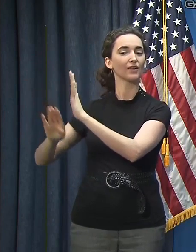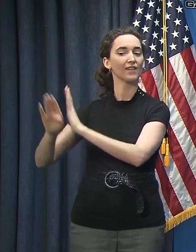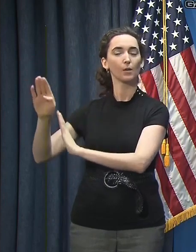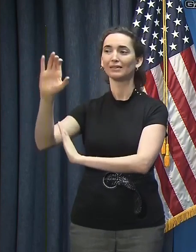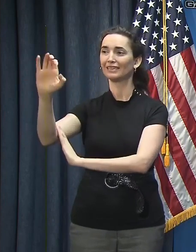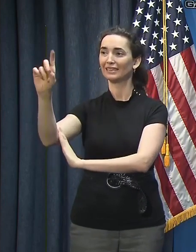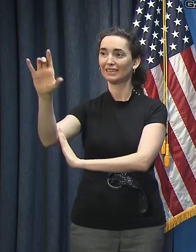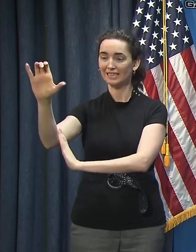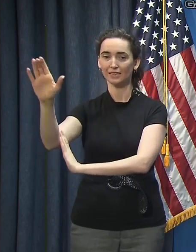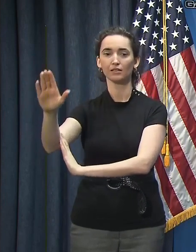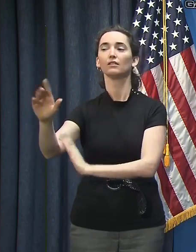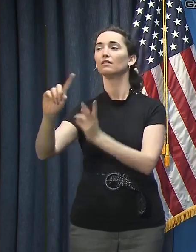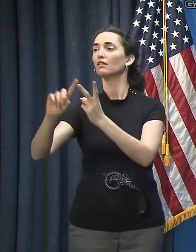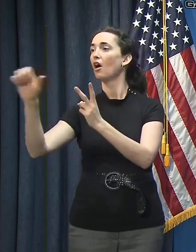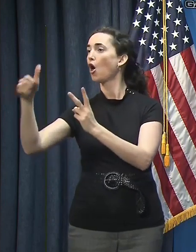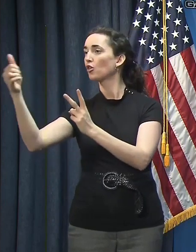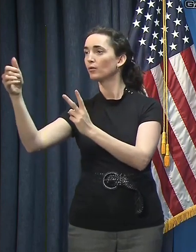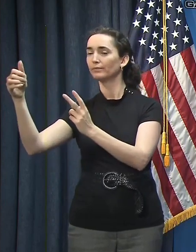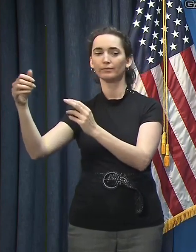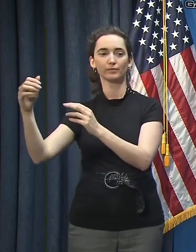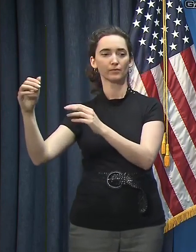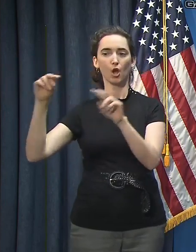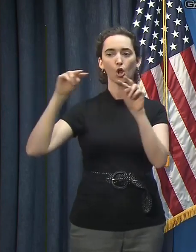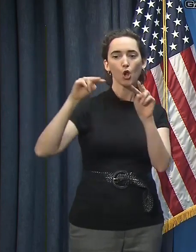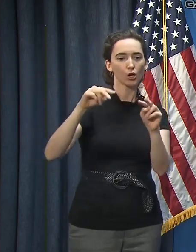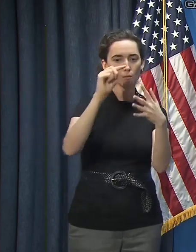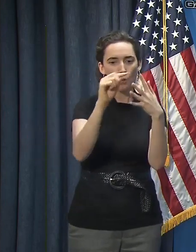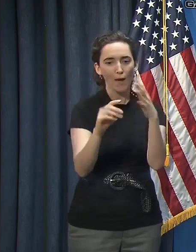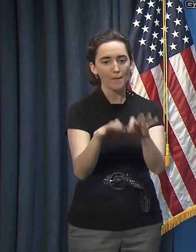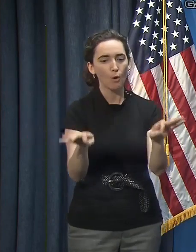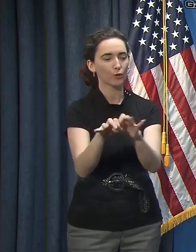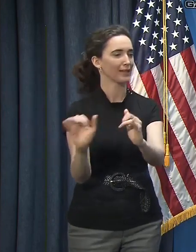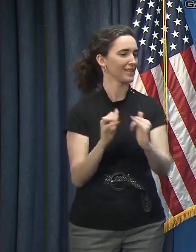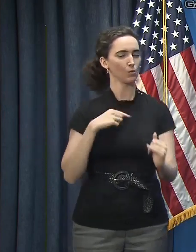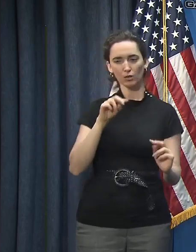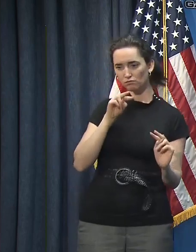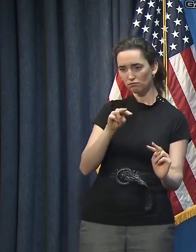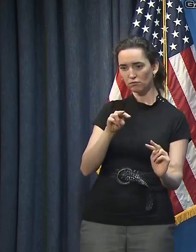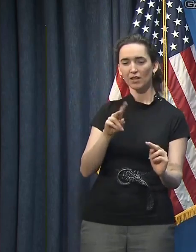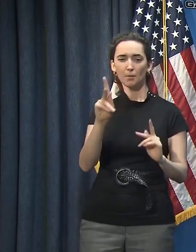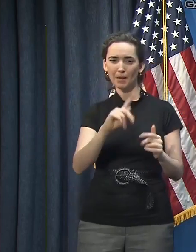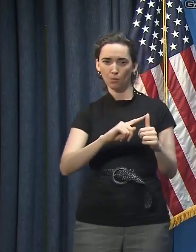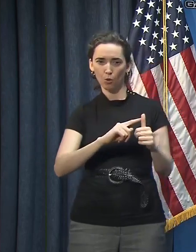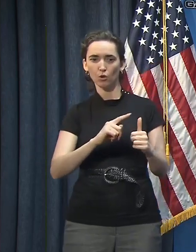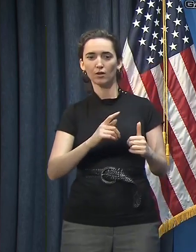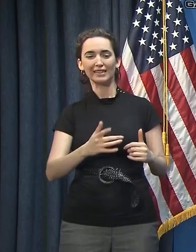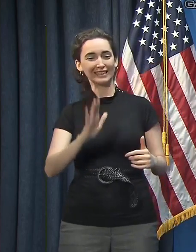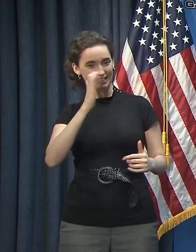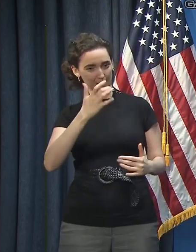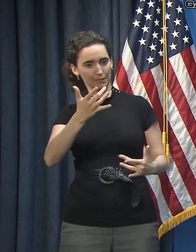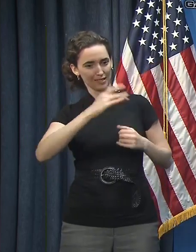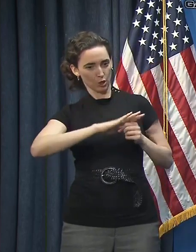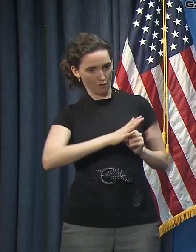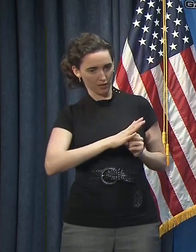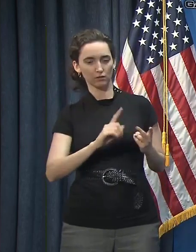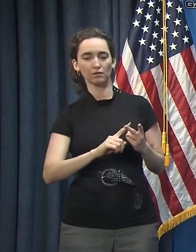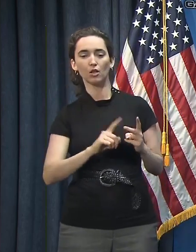and others who were looking at, you know, the same things that we thought were relevant. People who are showing symptoms of COVID, people who were tested and found to have